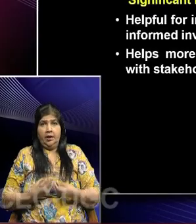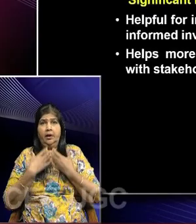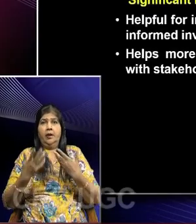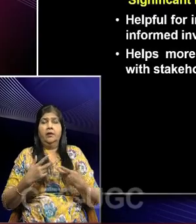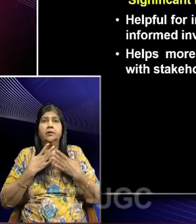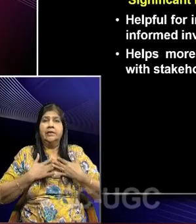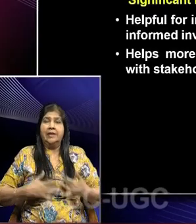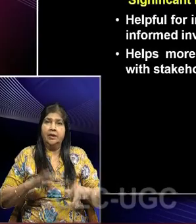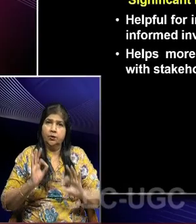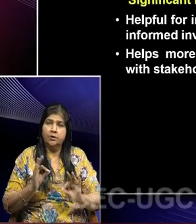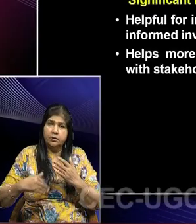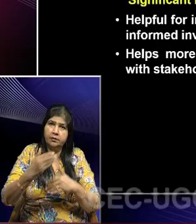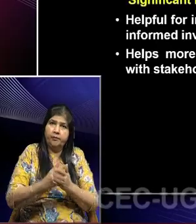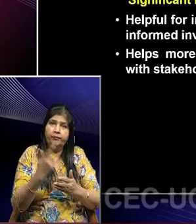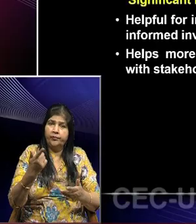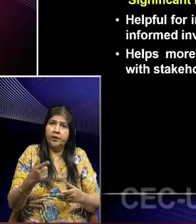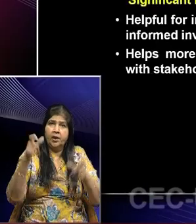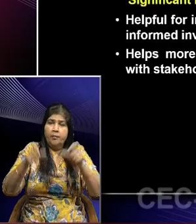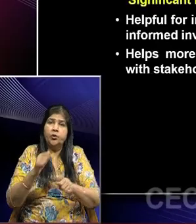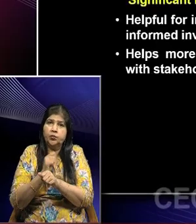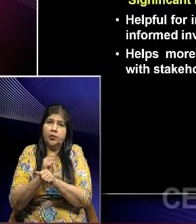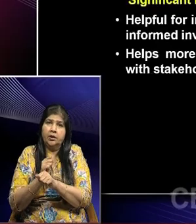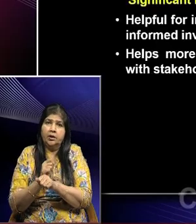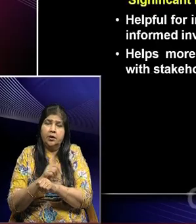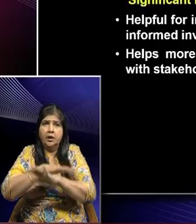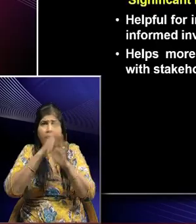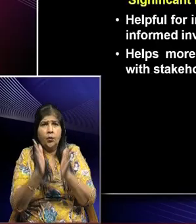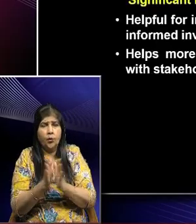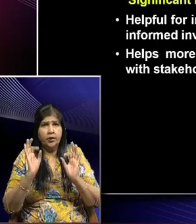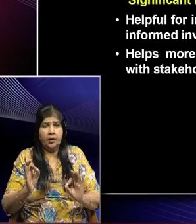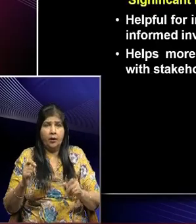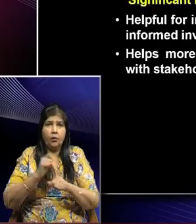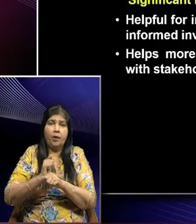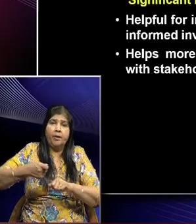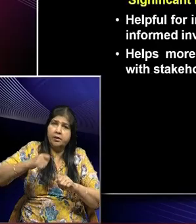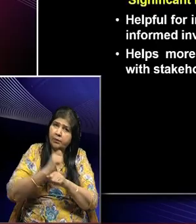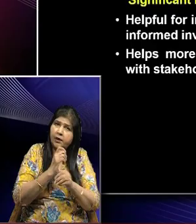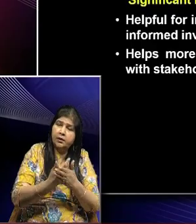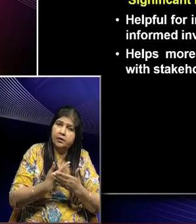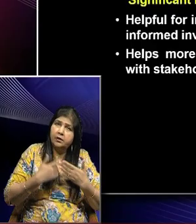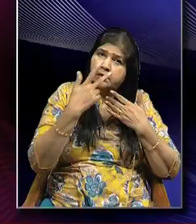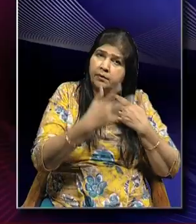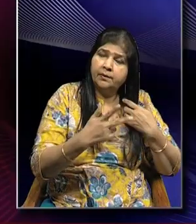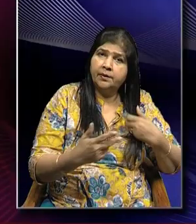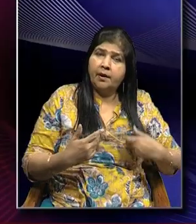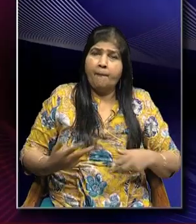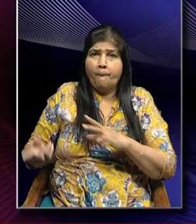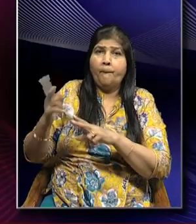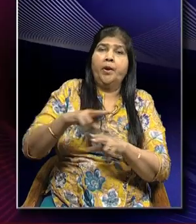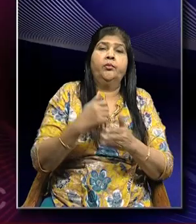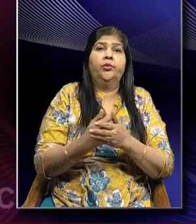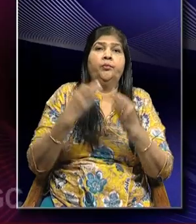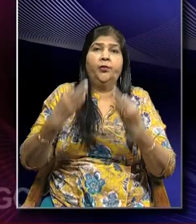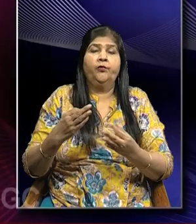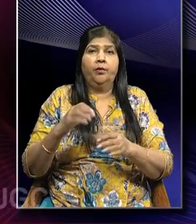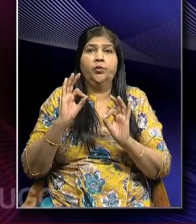feel satisfied. If your employees are working in a conducive work environment, they are actually bound to perform in a